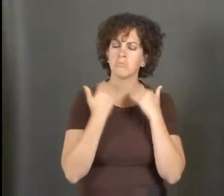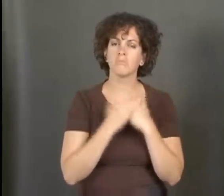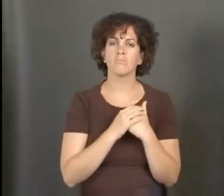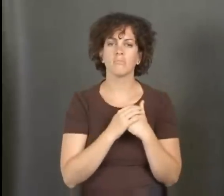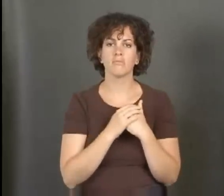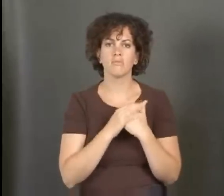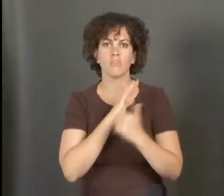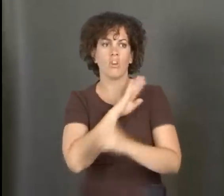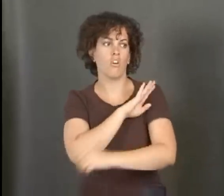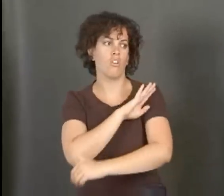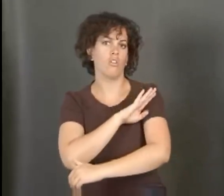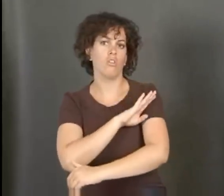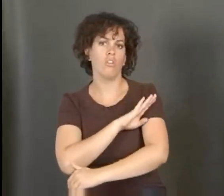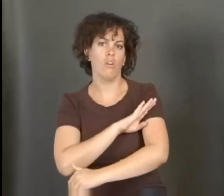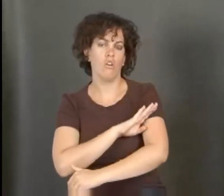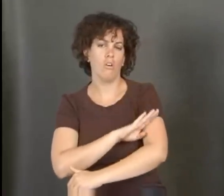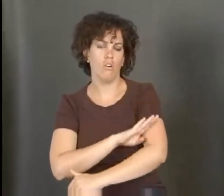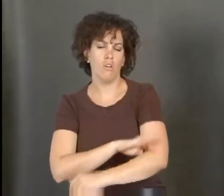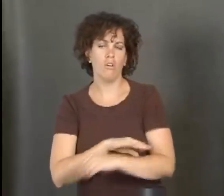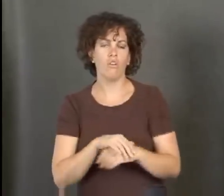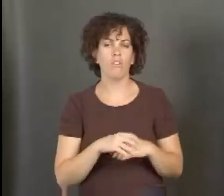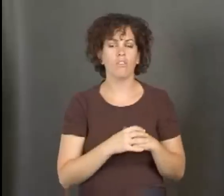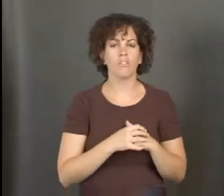Medium length. Long,